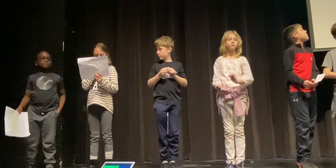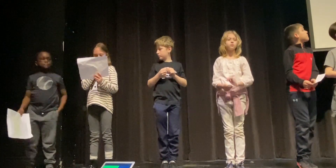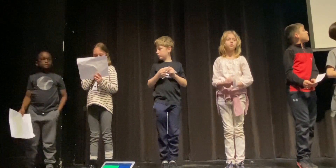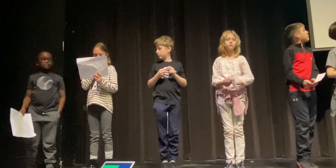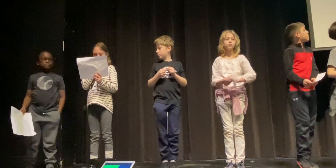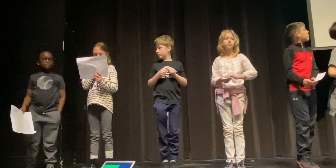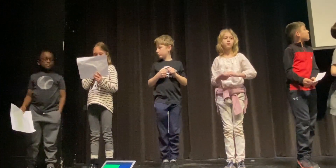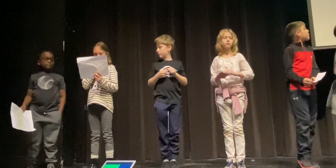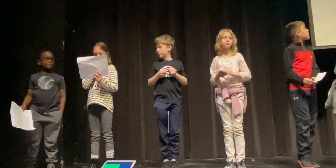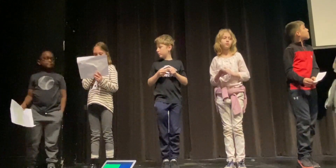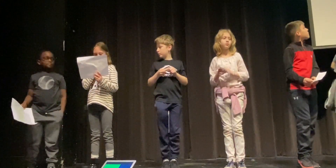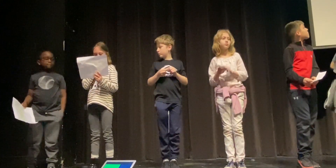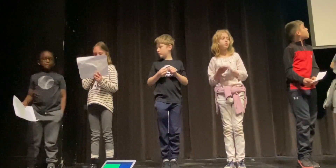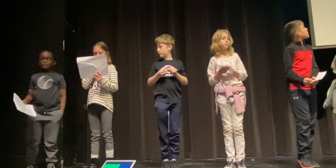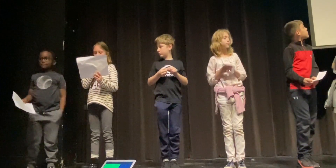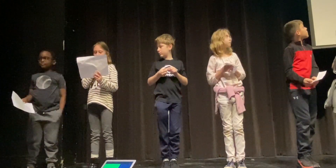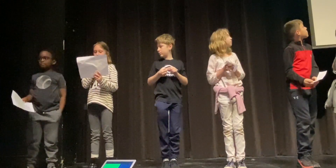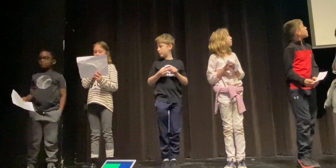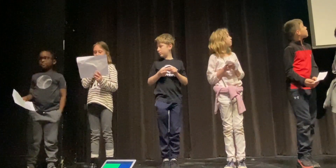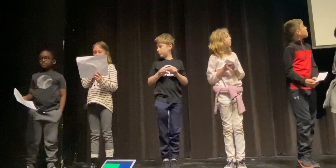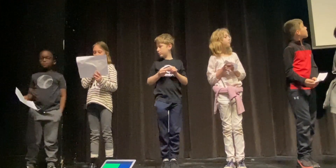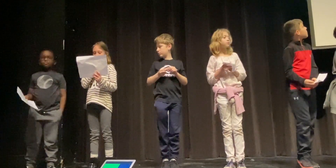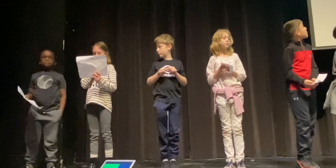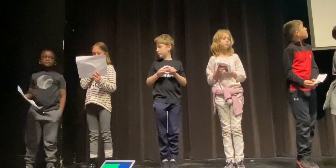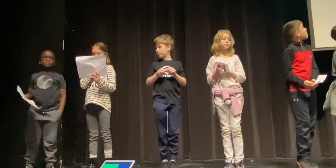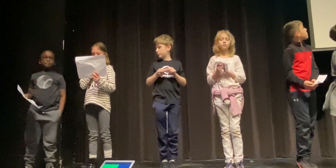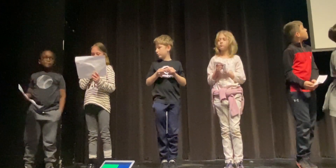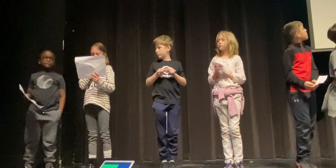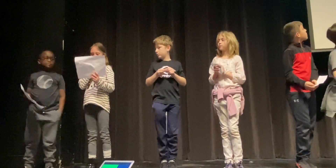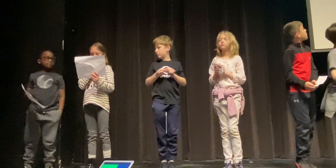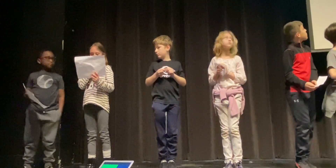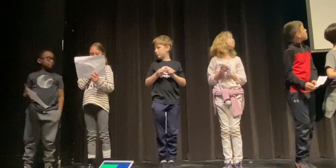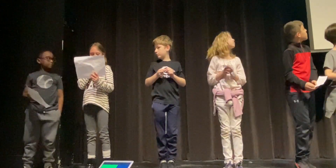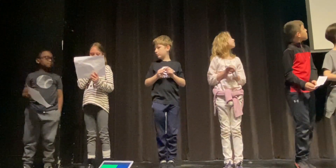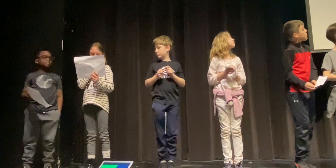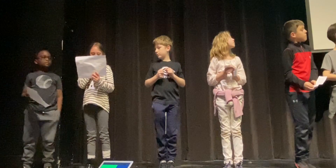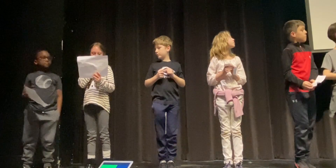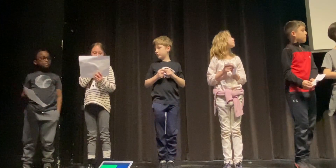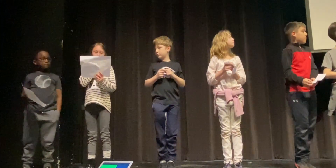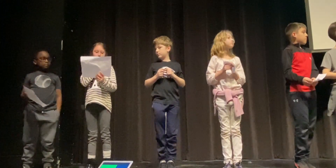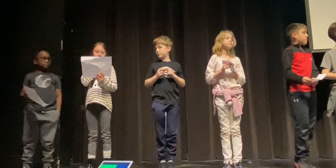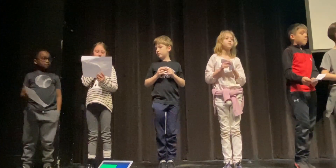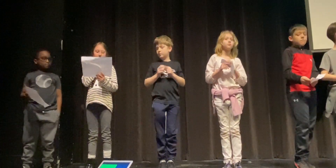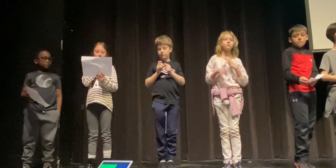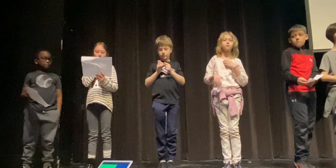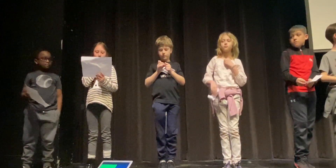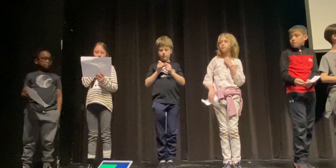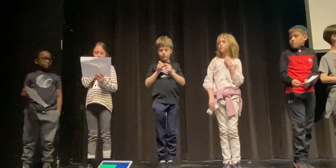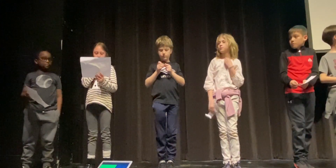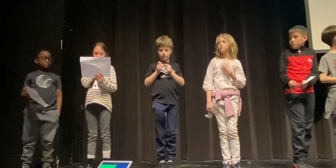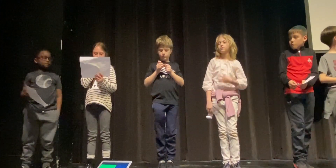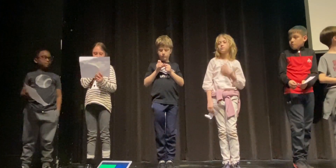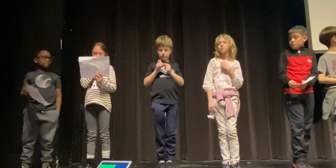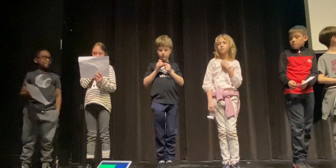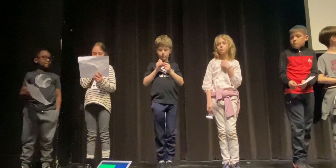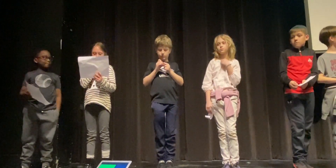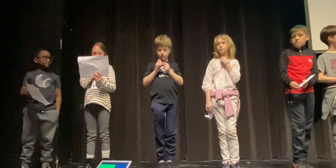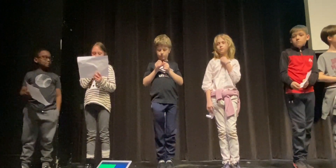class, we learn sign language. We use sign language in our classroom every single day. We sign our whole morning routine and throughout the